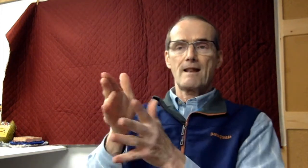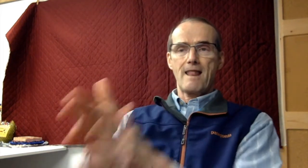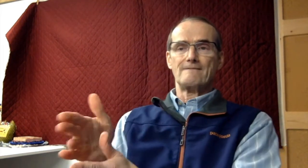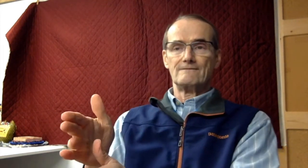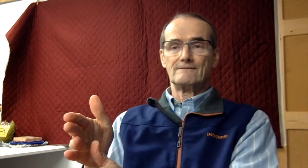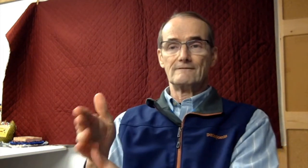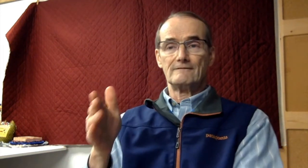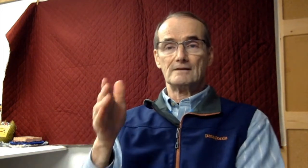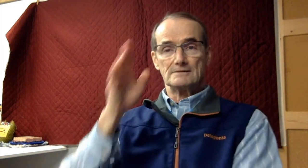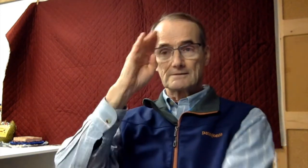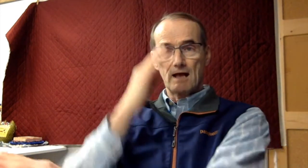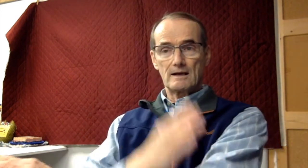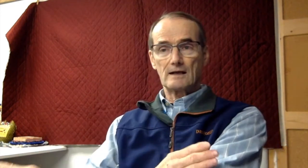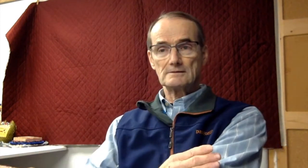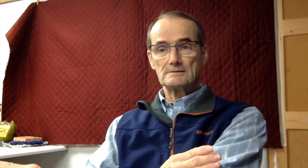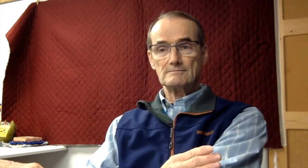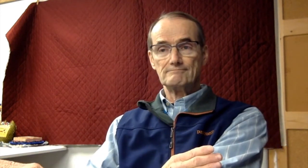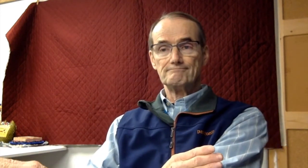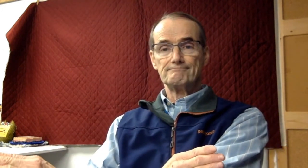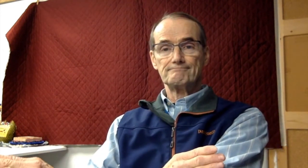Hannah left Samuel there.